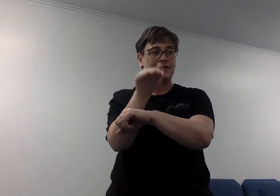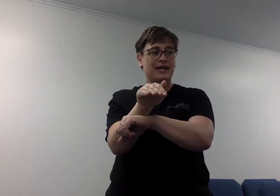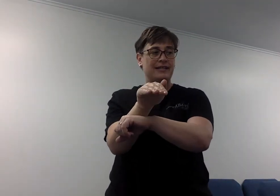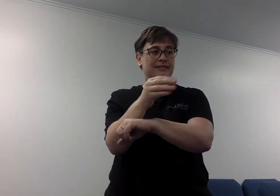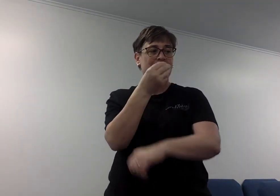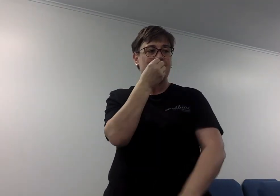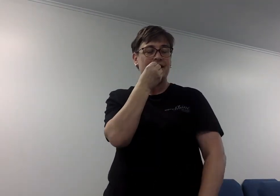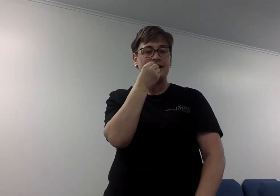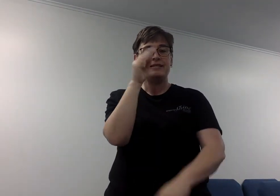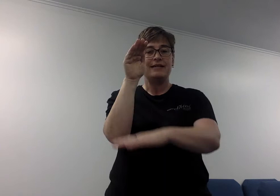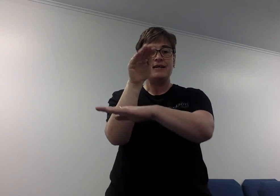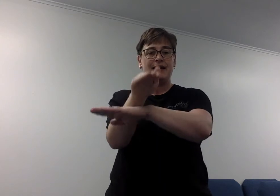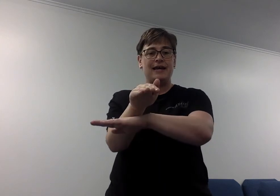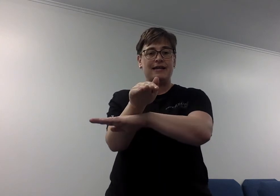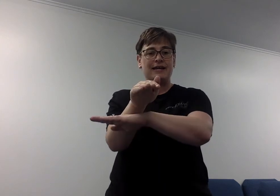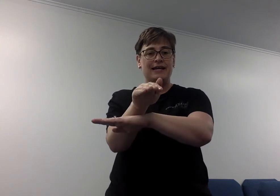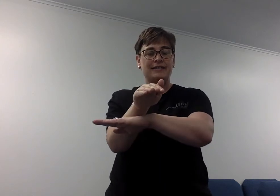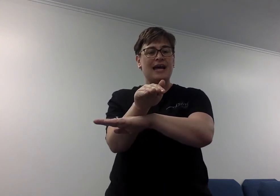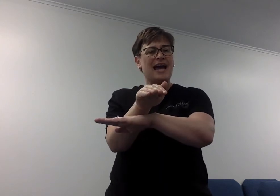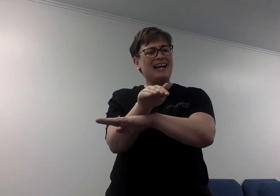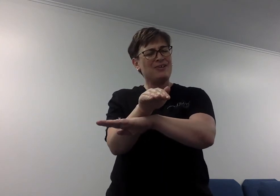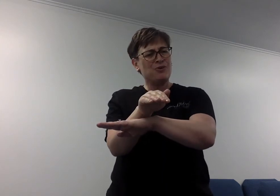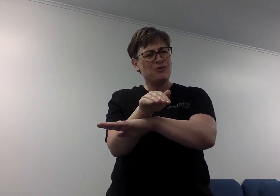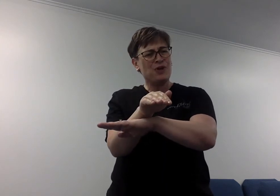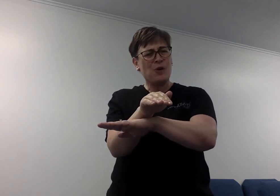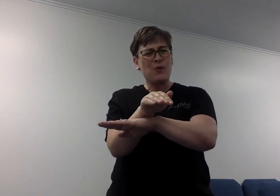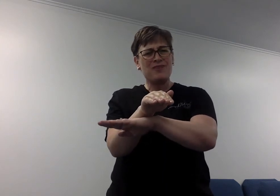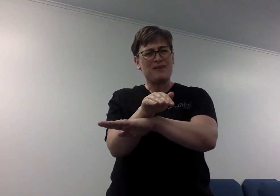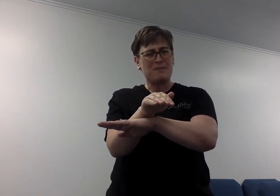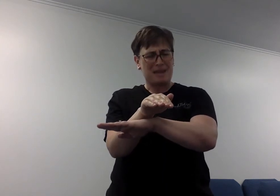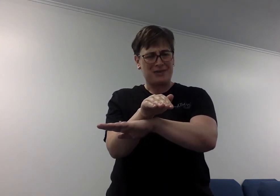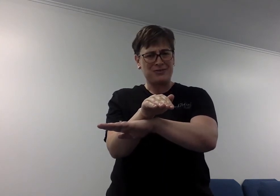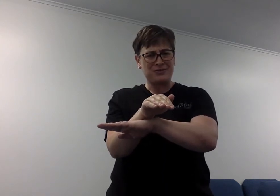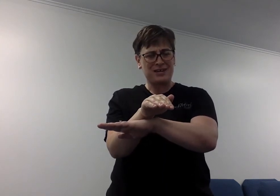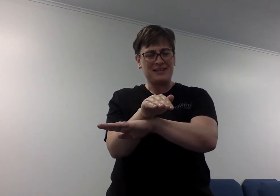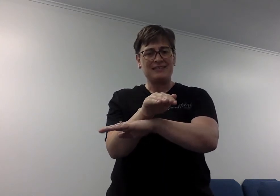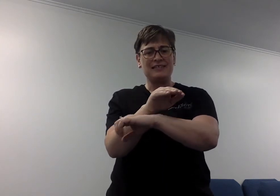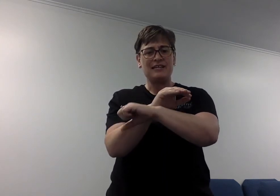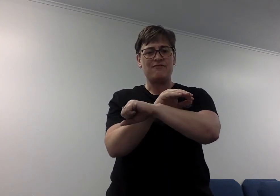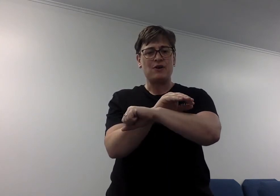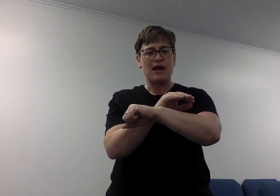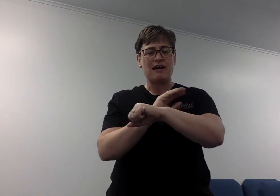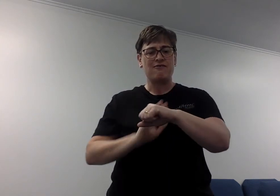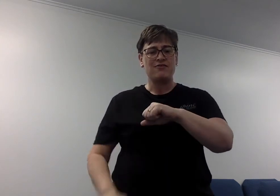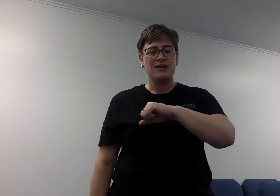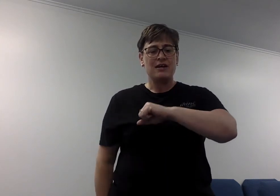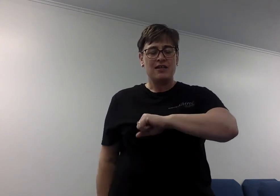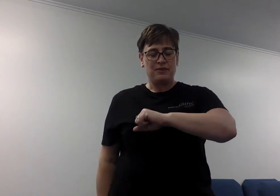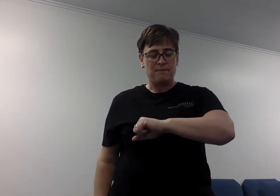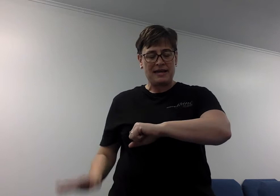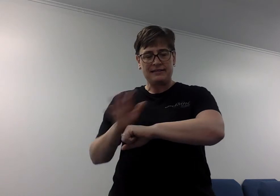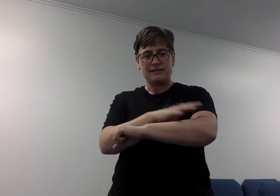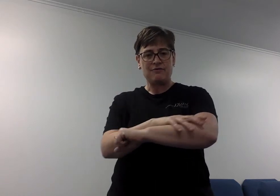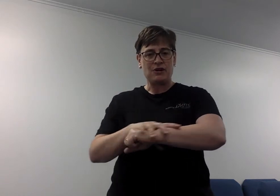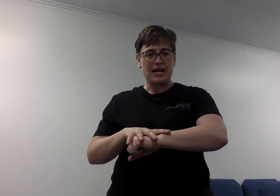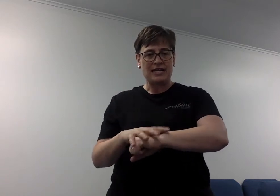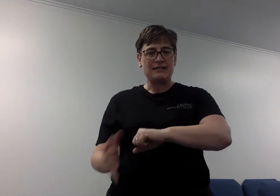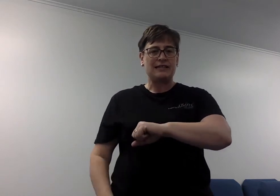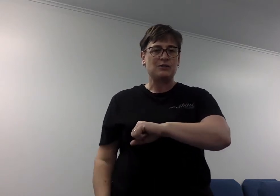Night. Eat and night. And I don't know if it matters, honestly, if you have the base of your hand, that's supposed